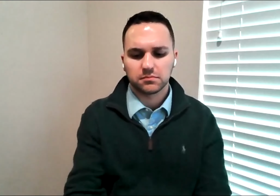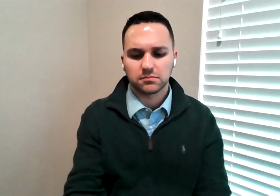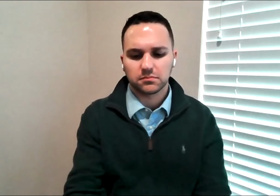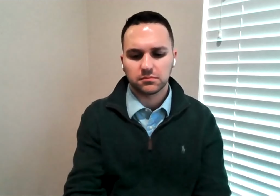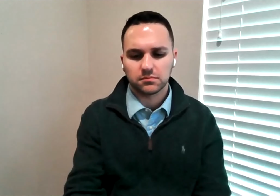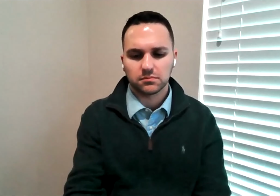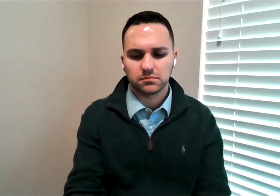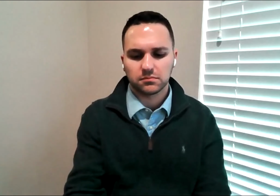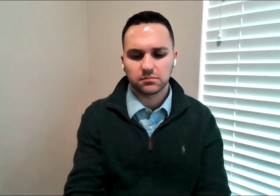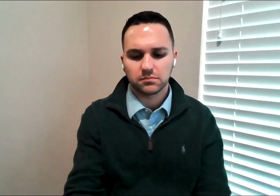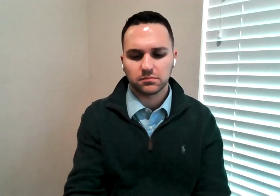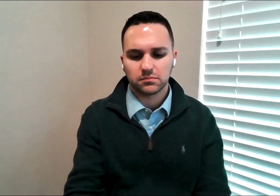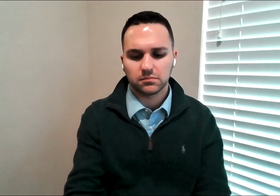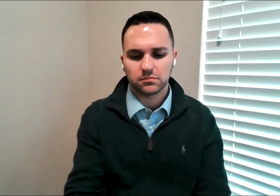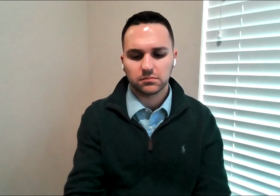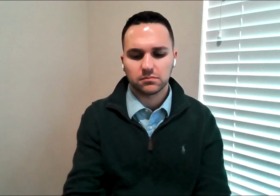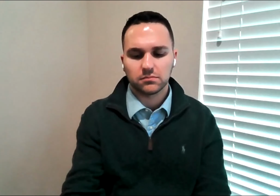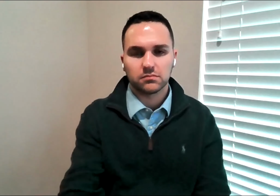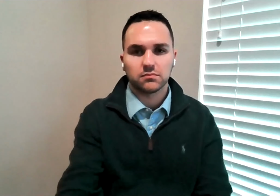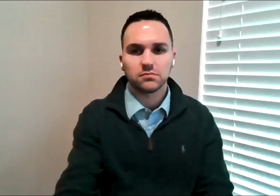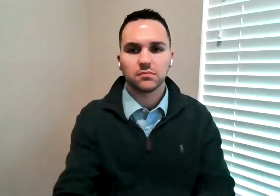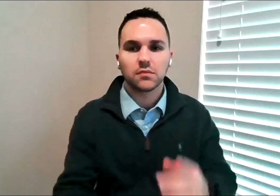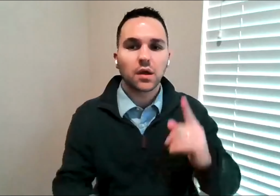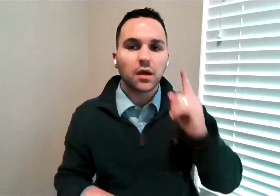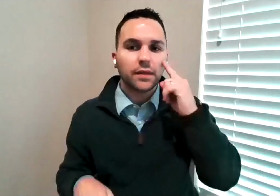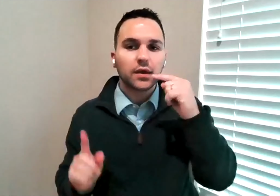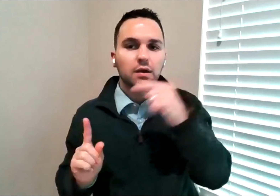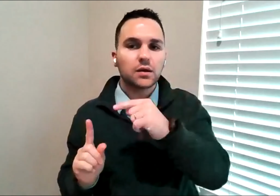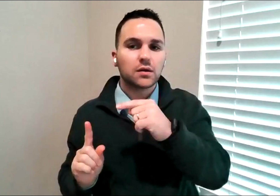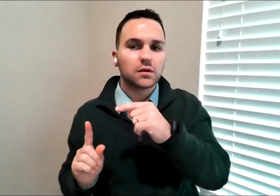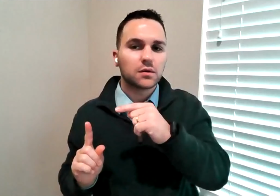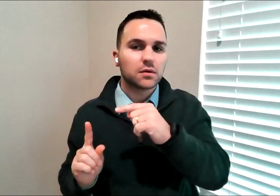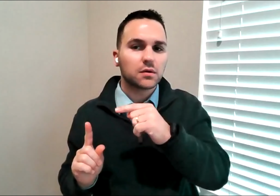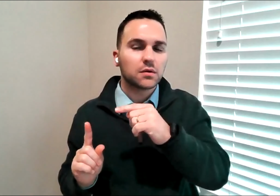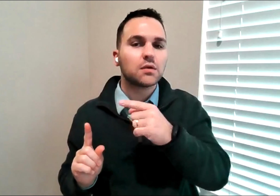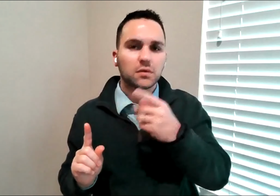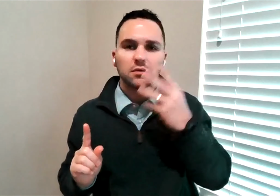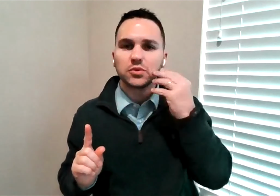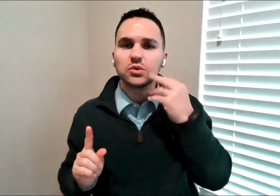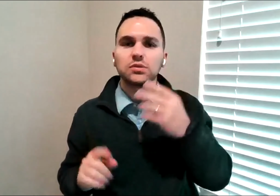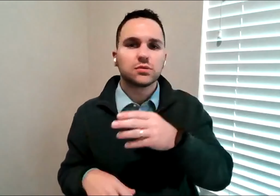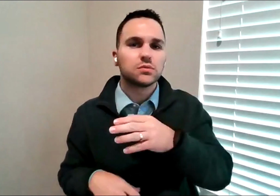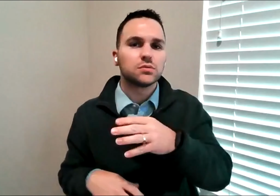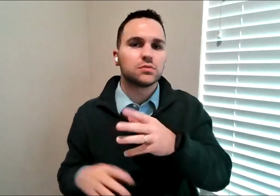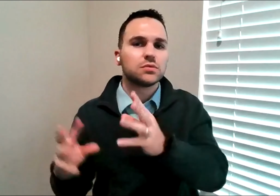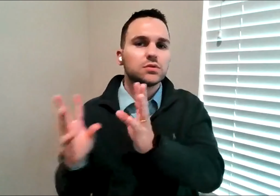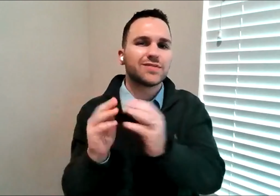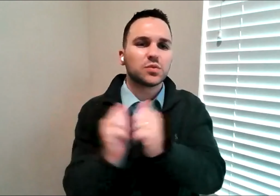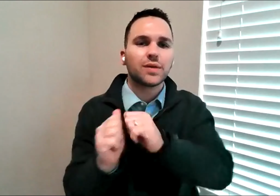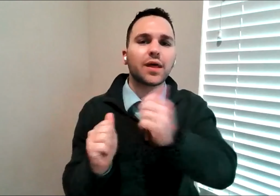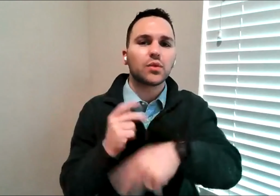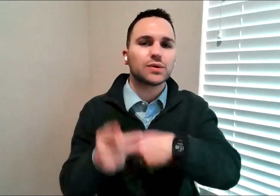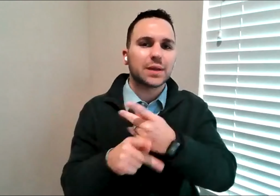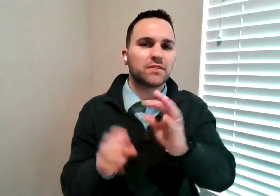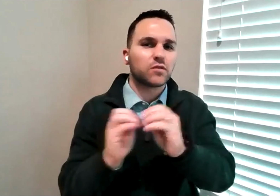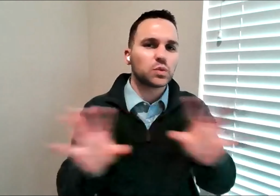in that. I think they've experienced our approach to doing pre-bidders conferences for other types of releases, and I think our plan